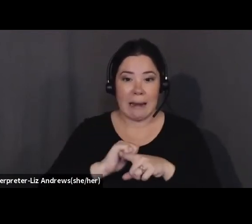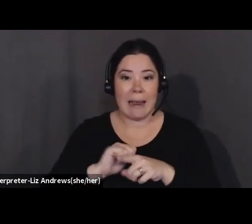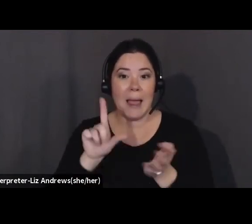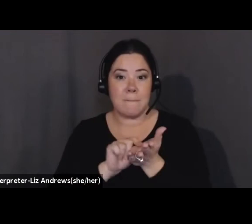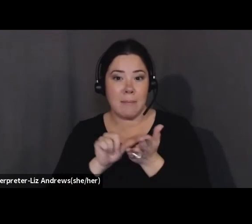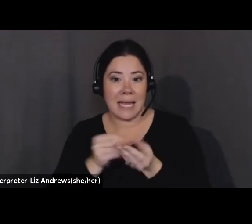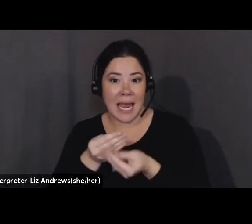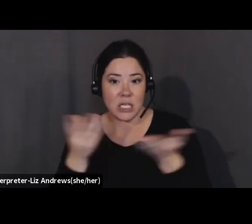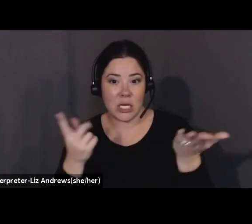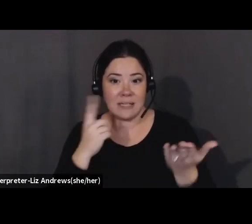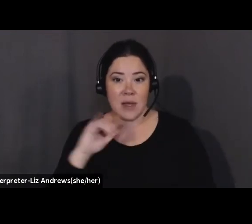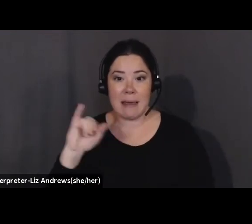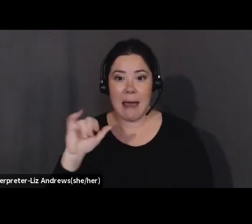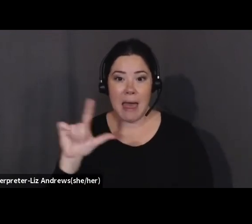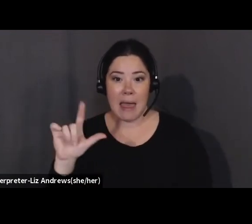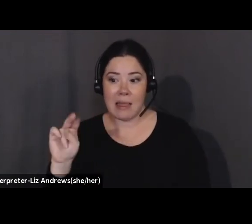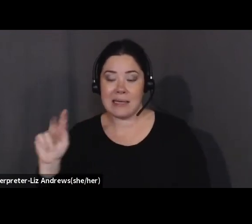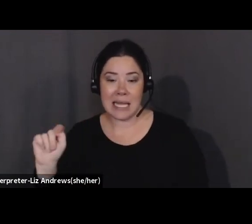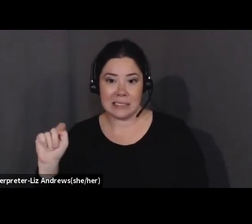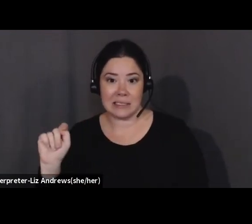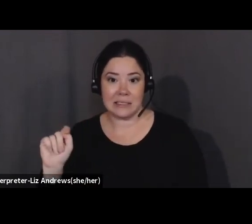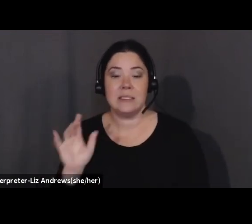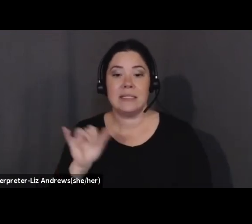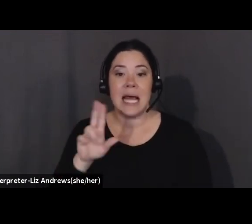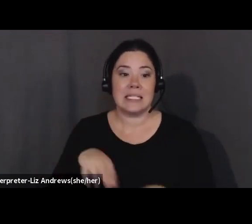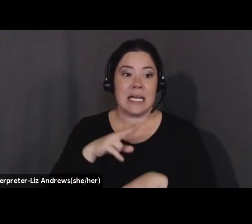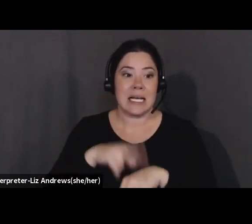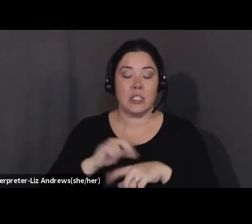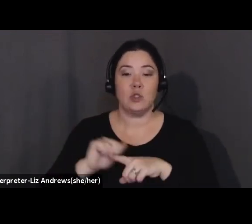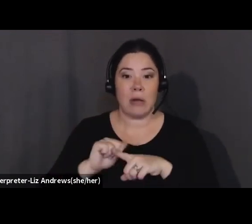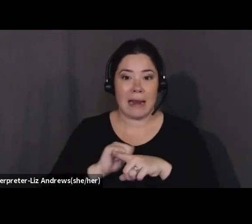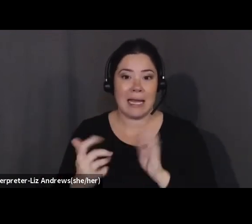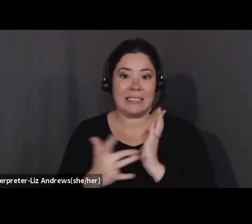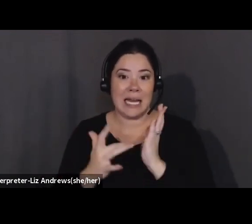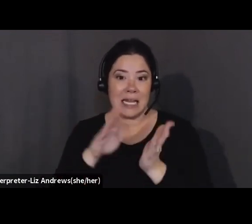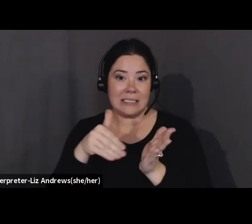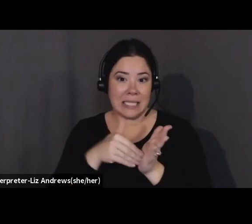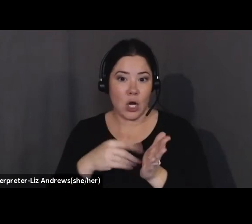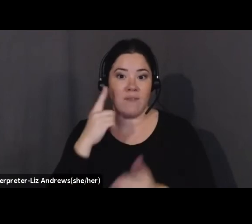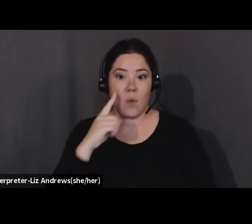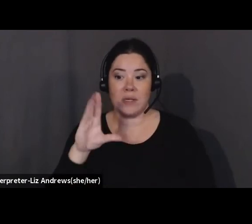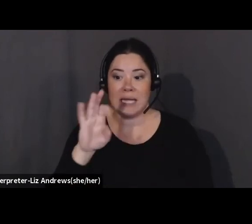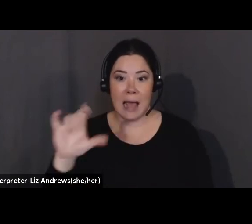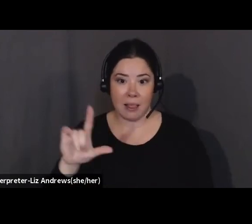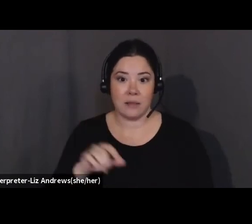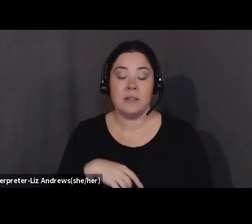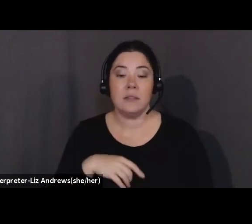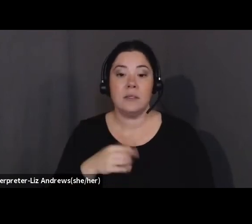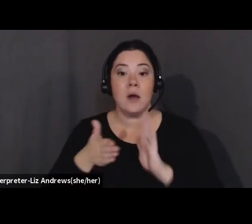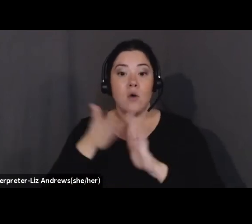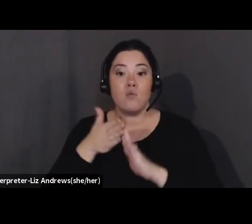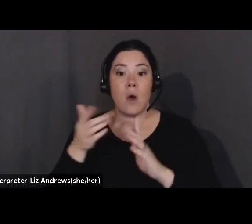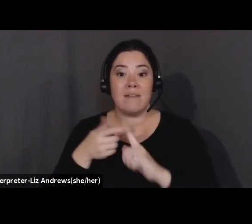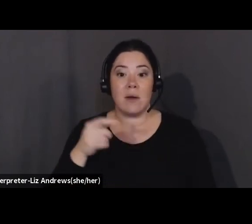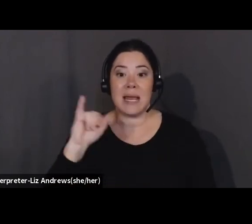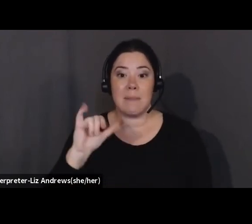the National Training and Technical Assistance Center for Independent Living. And it's operated by Independent Living Research